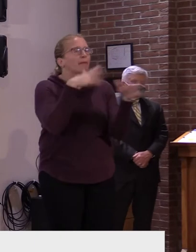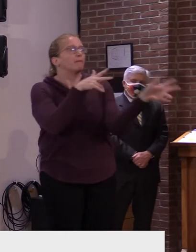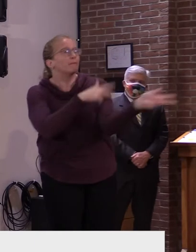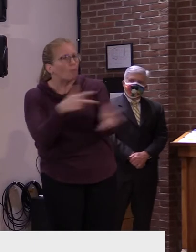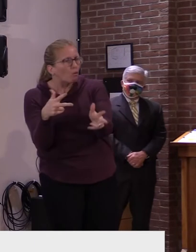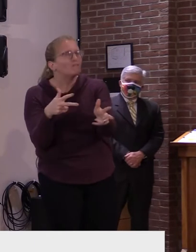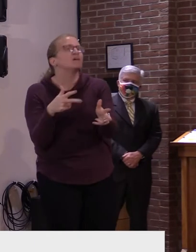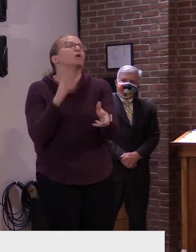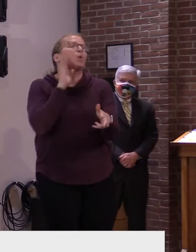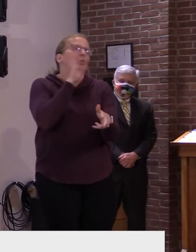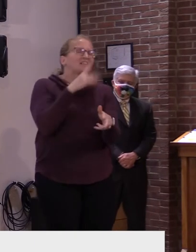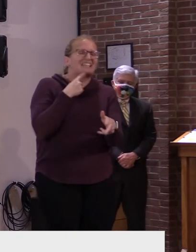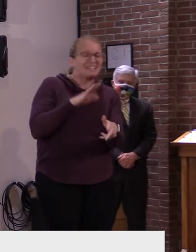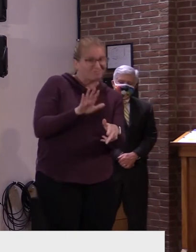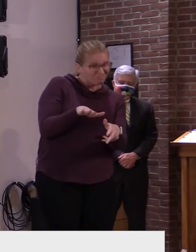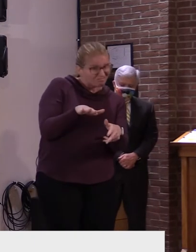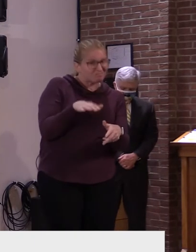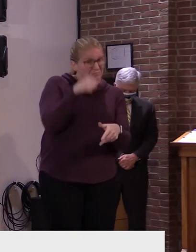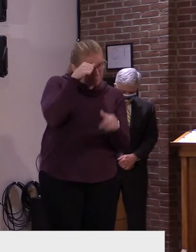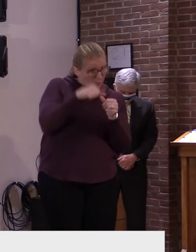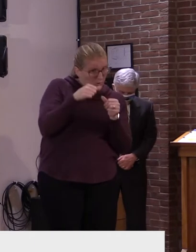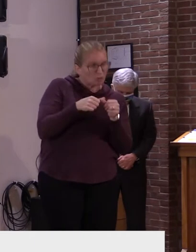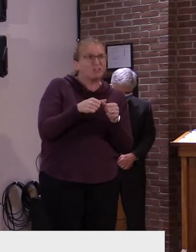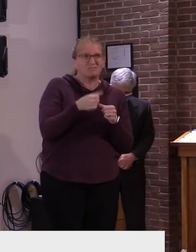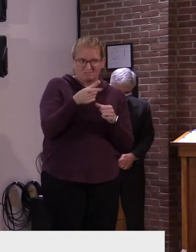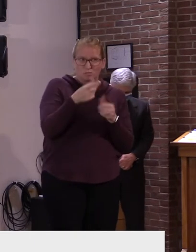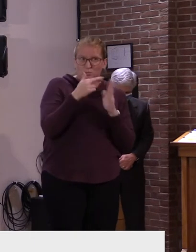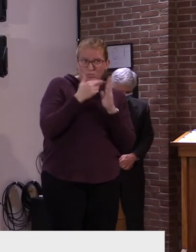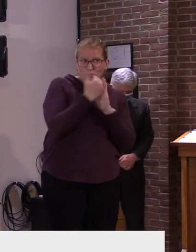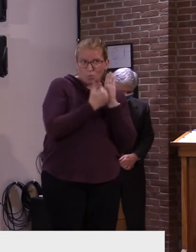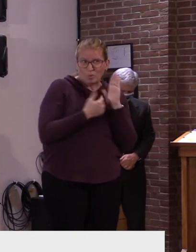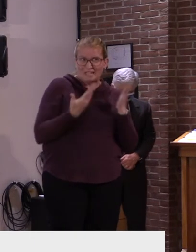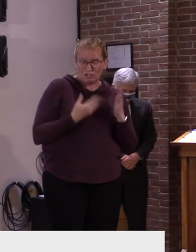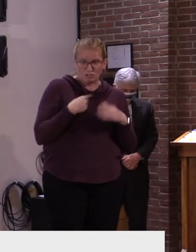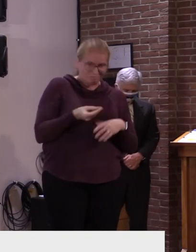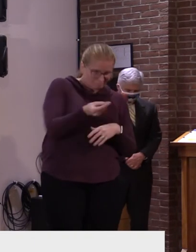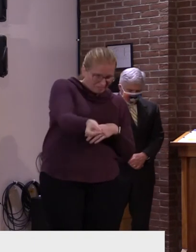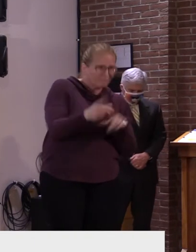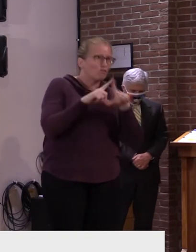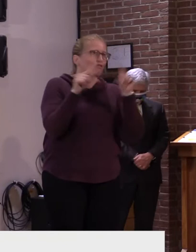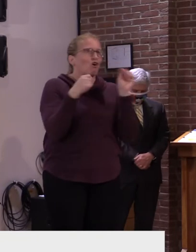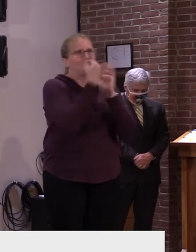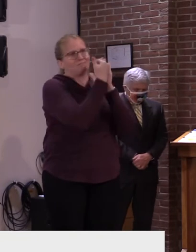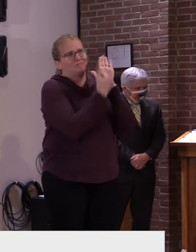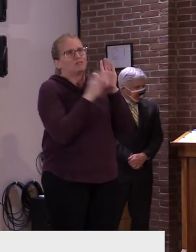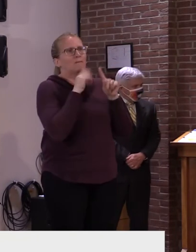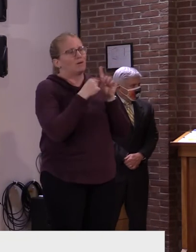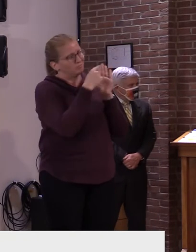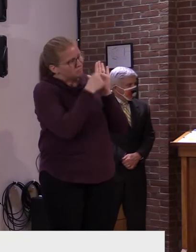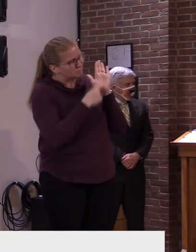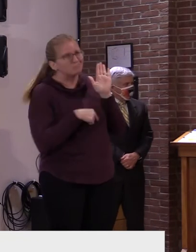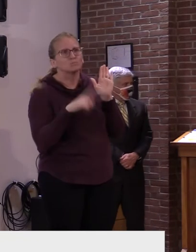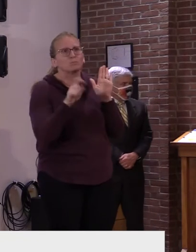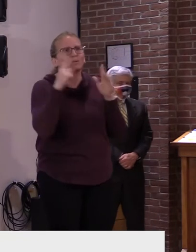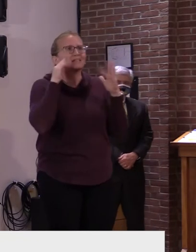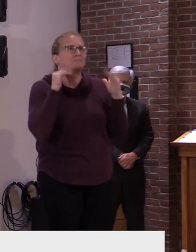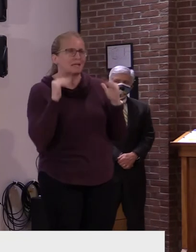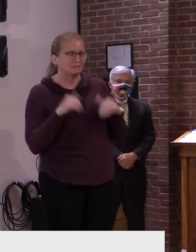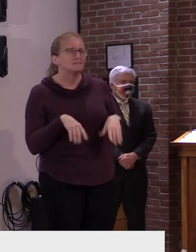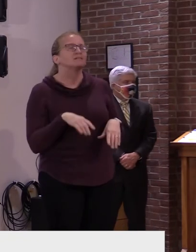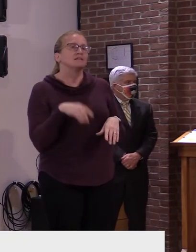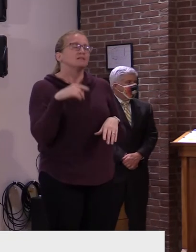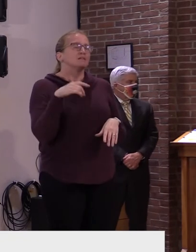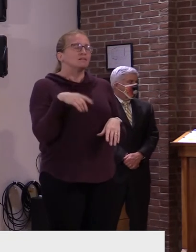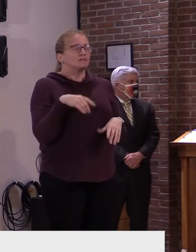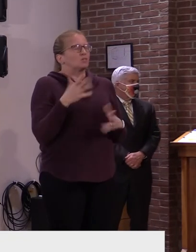we're going to take that opportunity to remind folks not only the traffic safety issues but of cova dishes as well those are in the works right